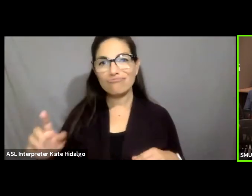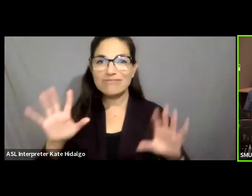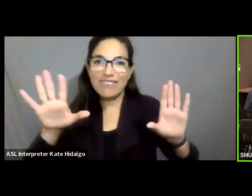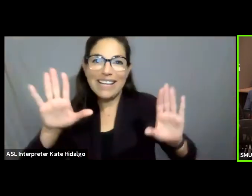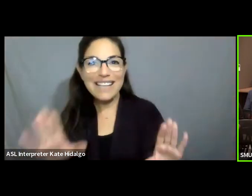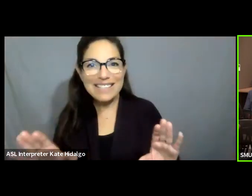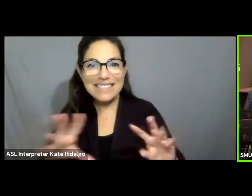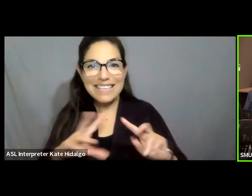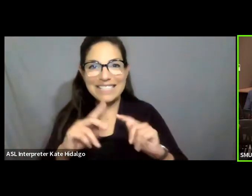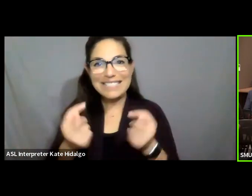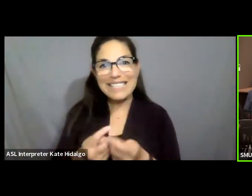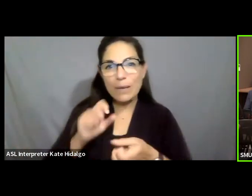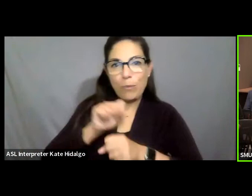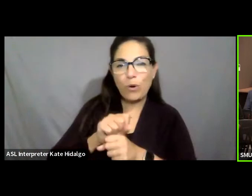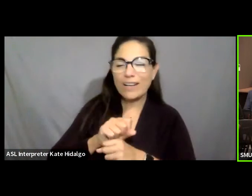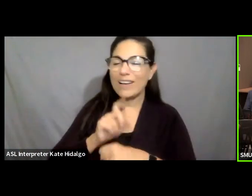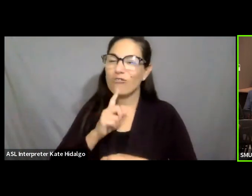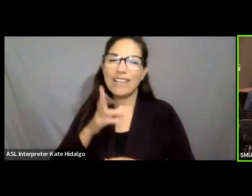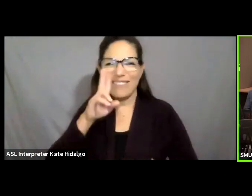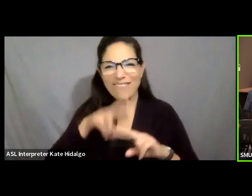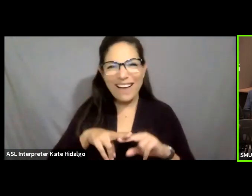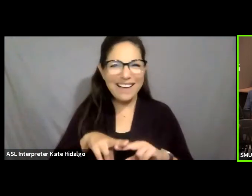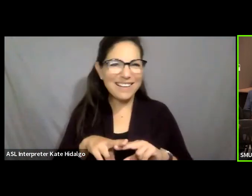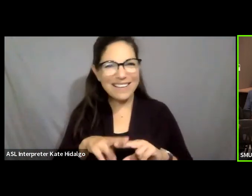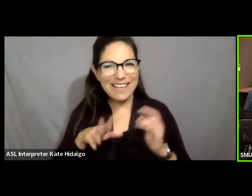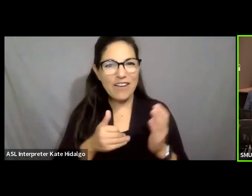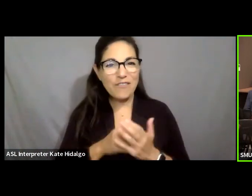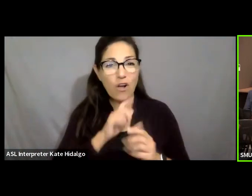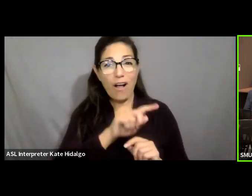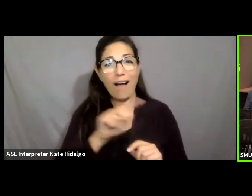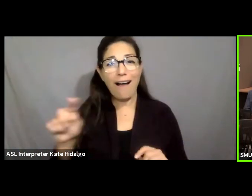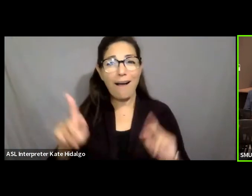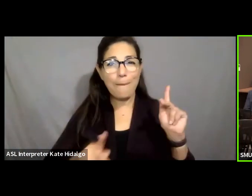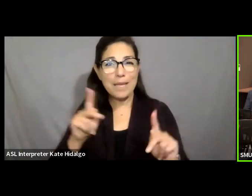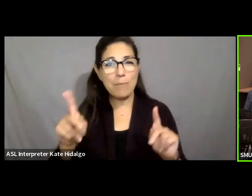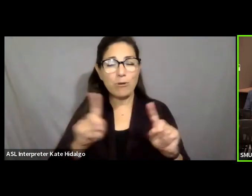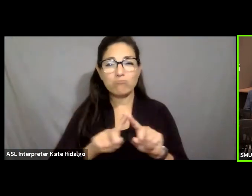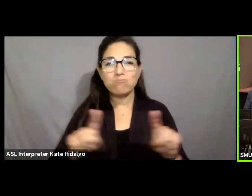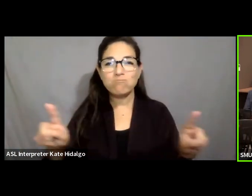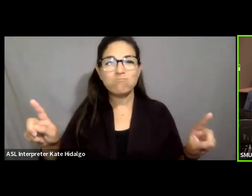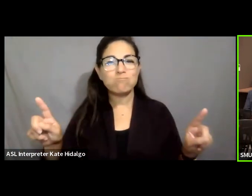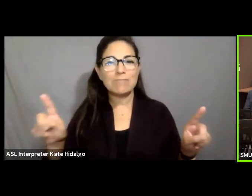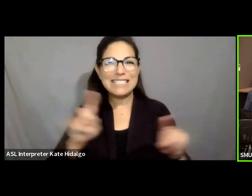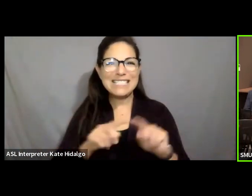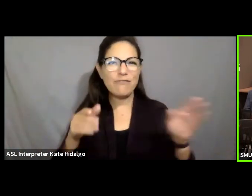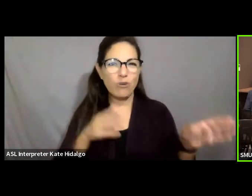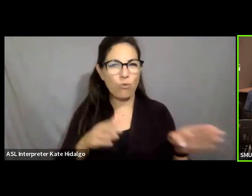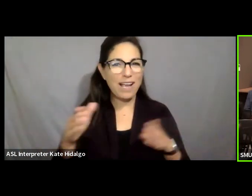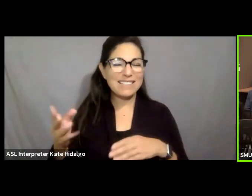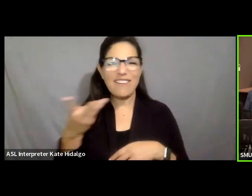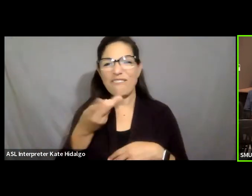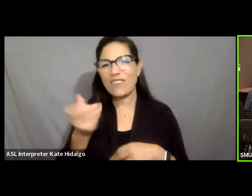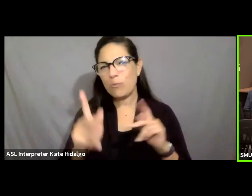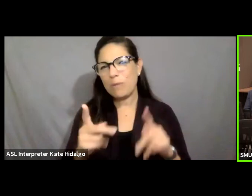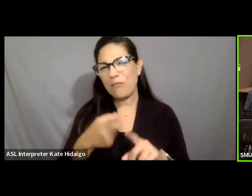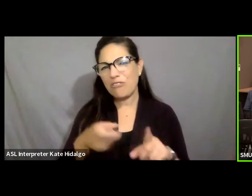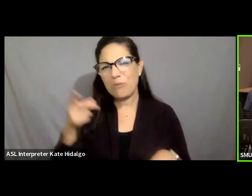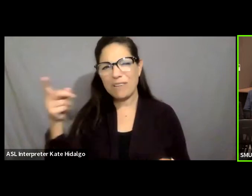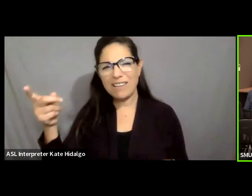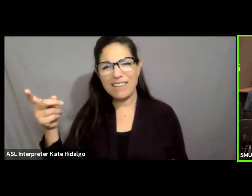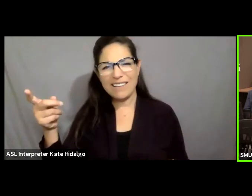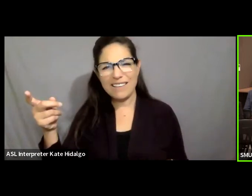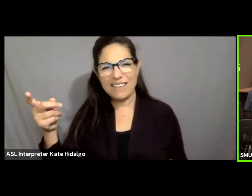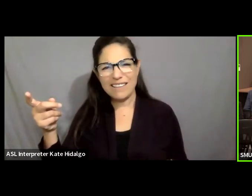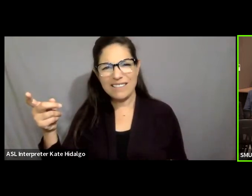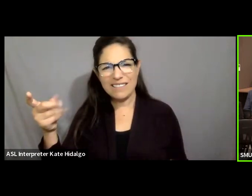and it was teamwork, and it was just so fun for all these people that move in different ways. As we had a couple people from business services, I guess it was